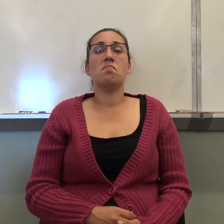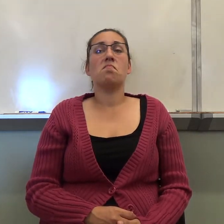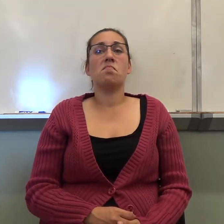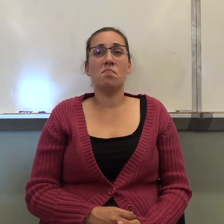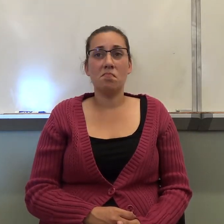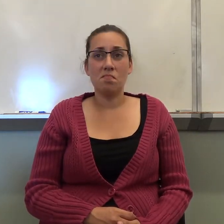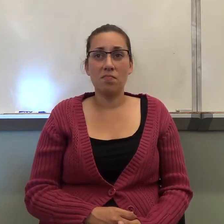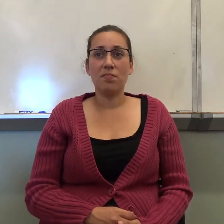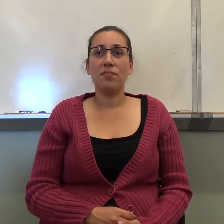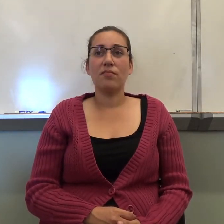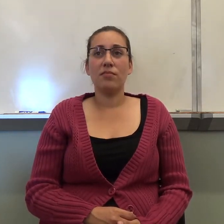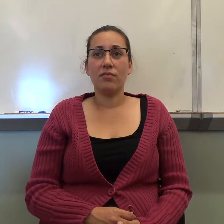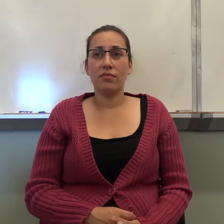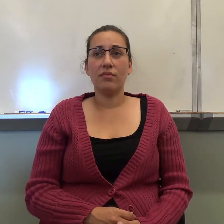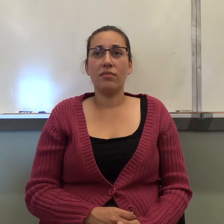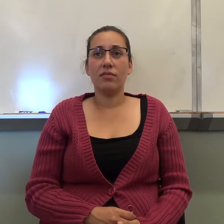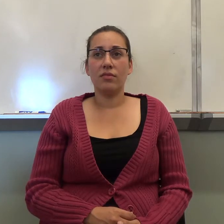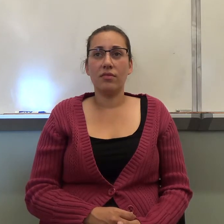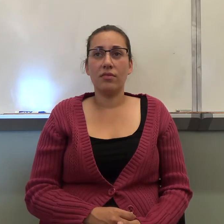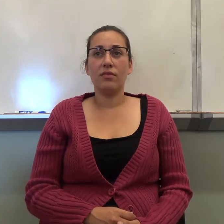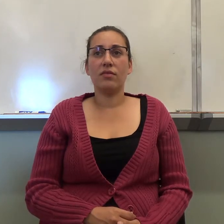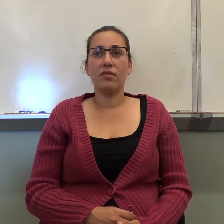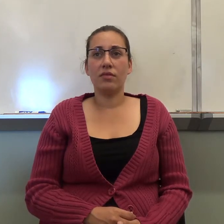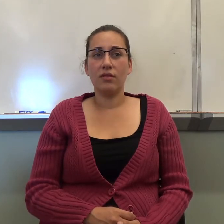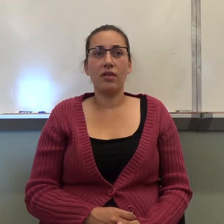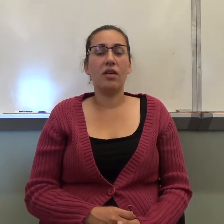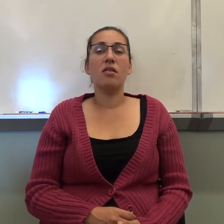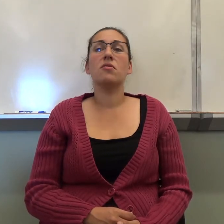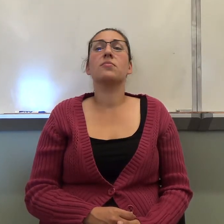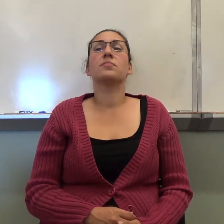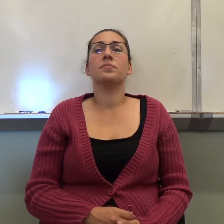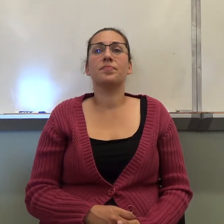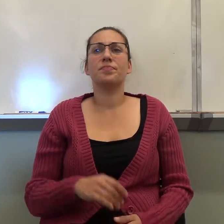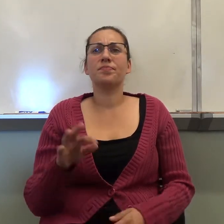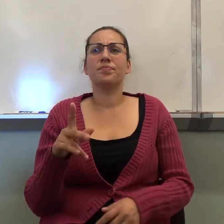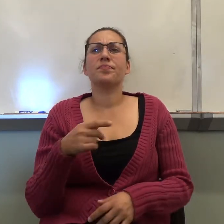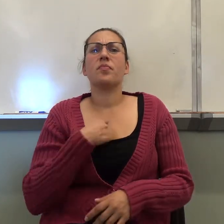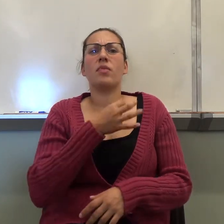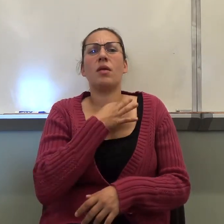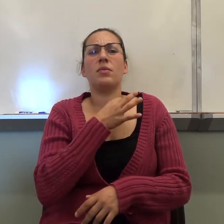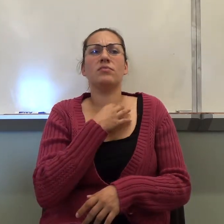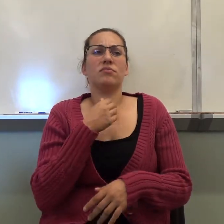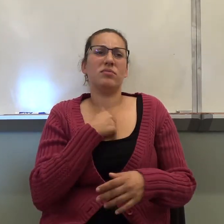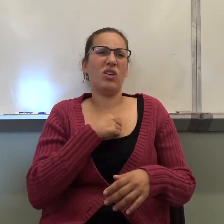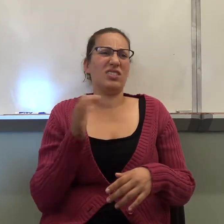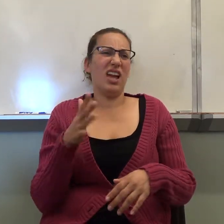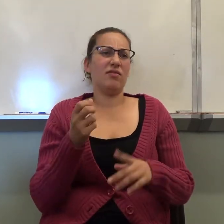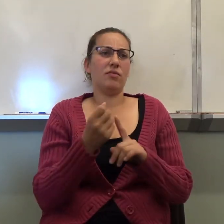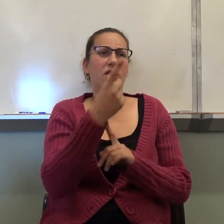And that's the important thing. Can be combined. How do you combine them? It's sort of using the distributive law